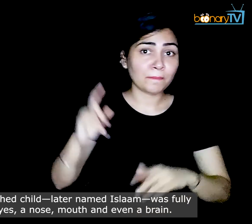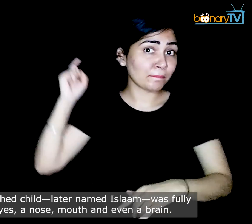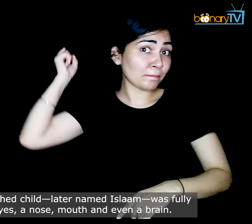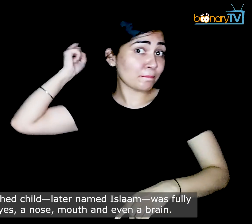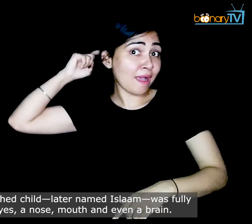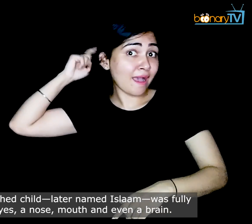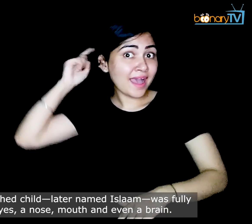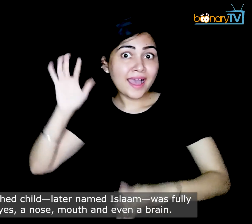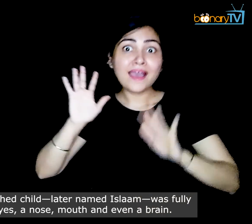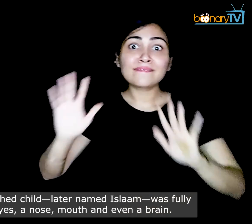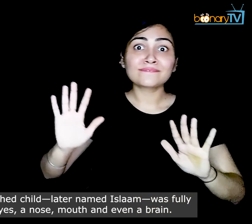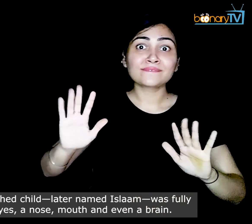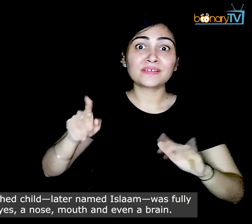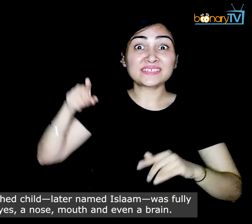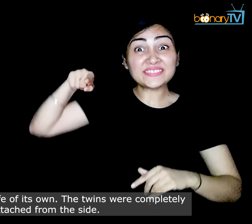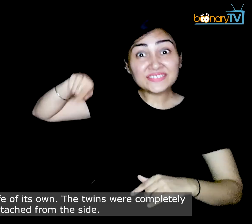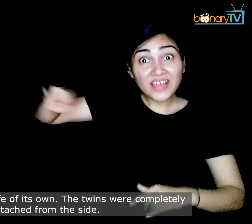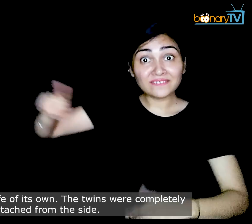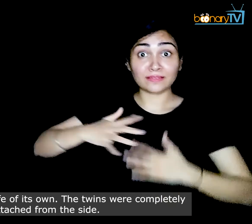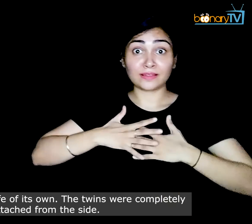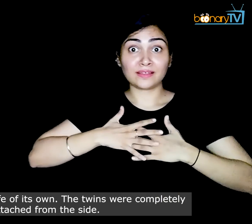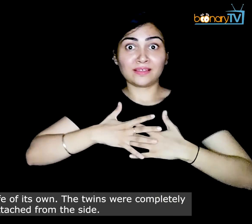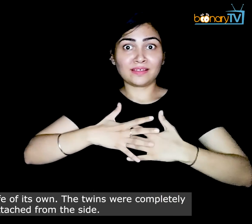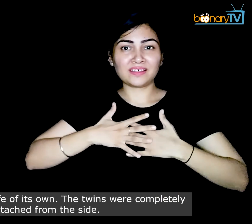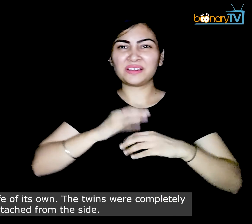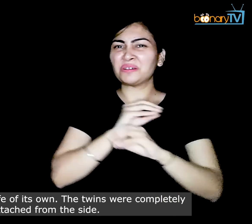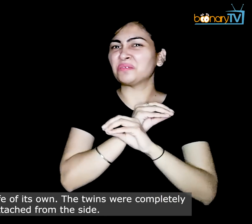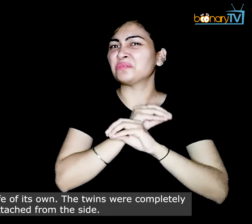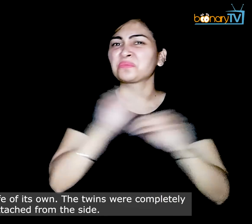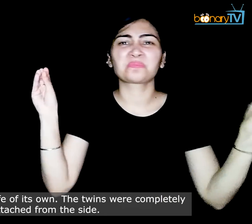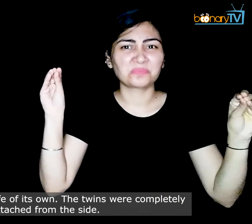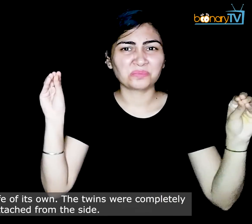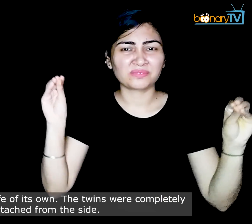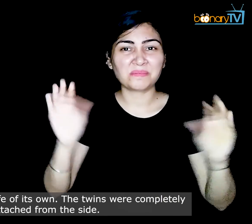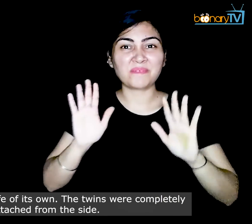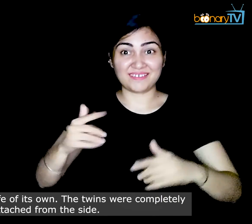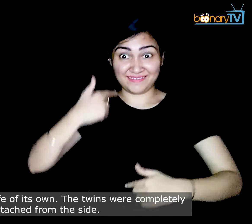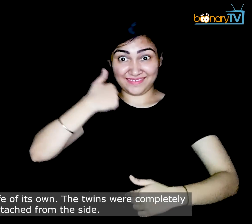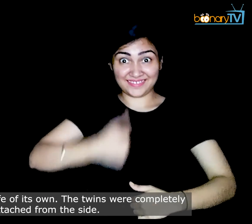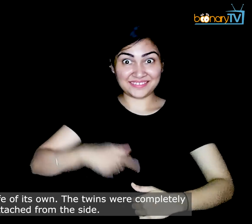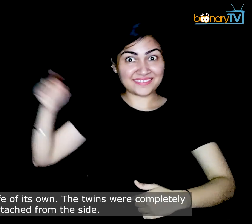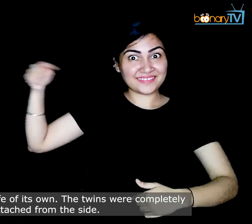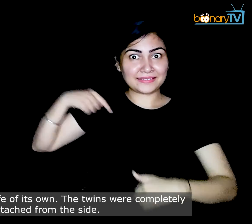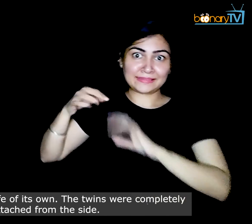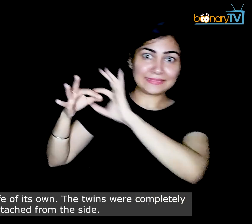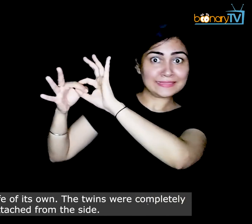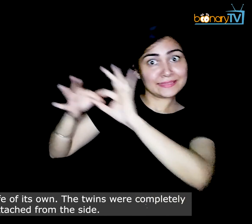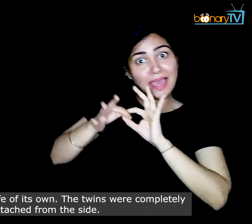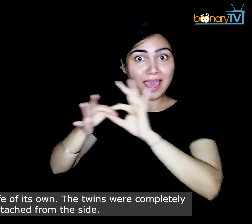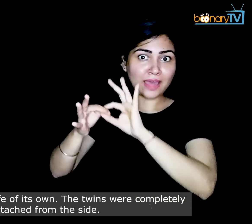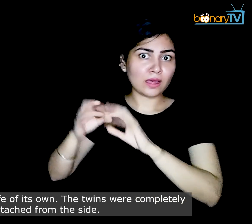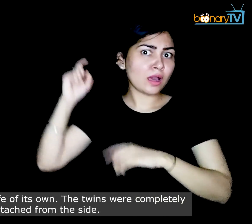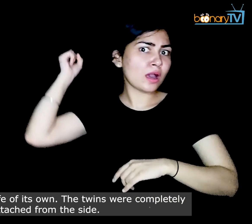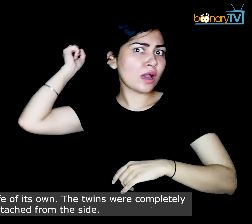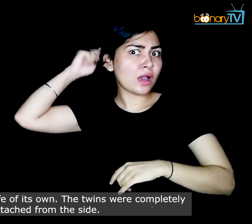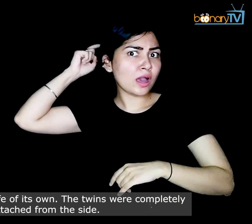and even a brain, but it didn't have life of its own. The twins were completely attached from the